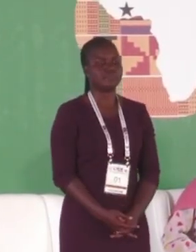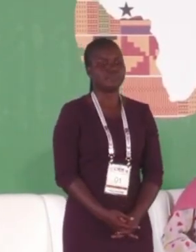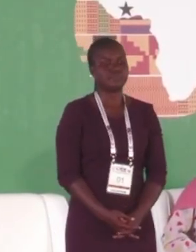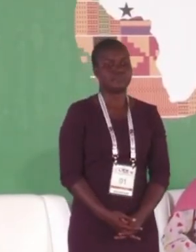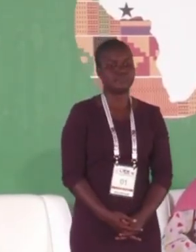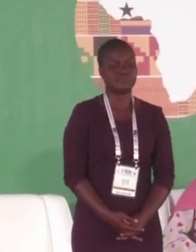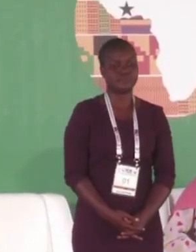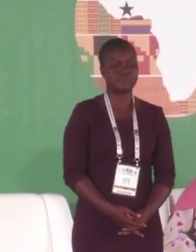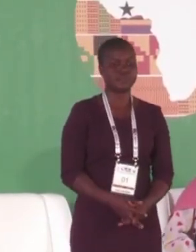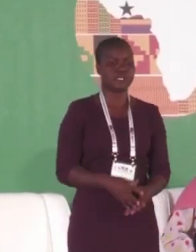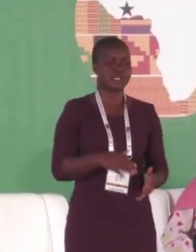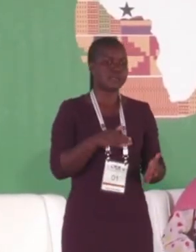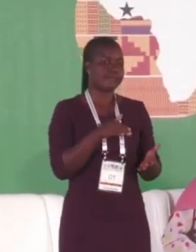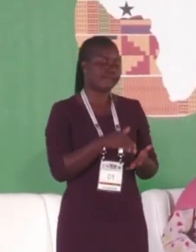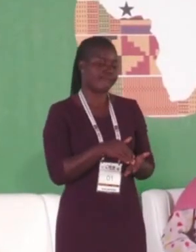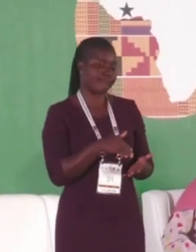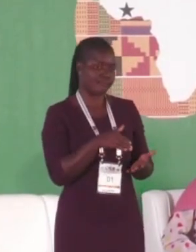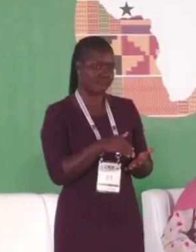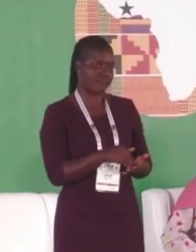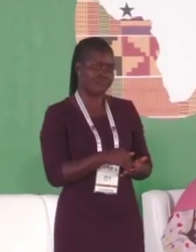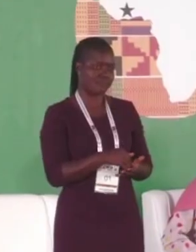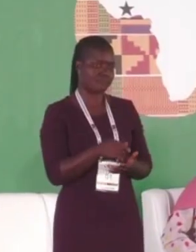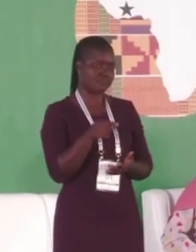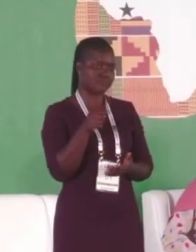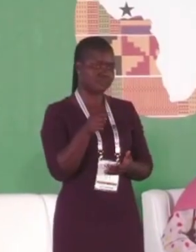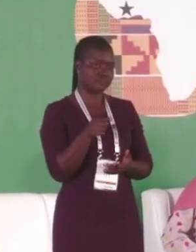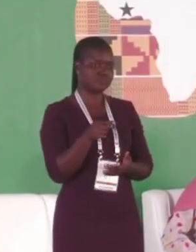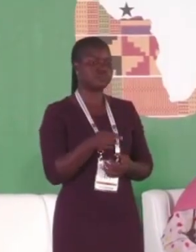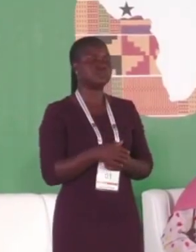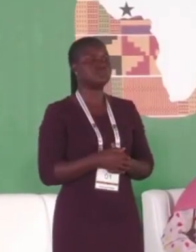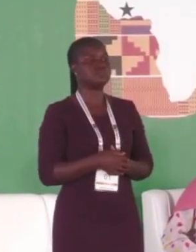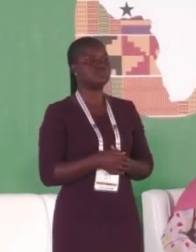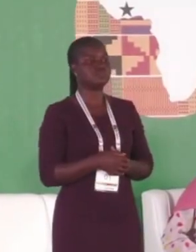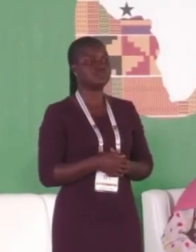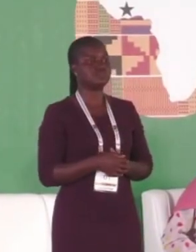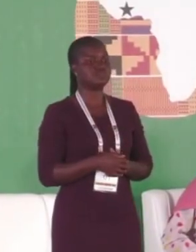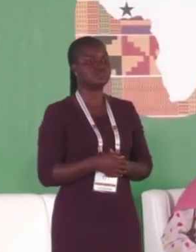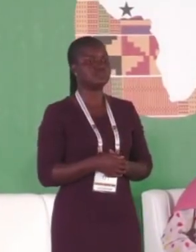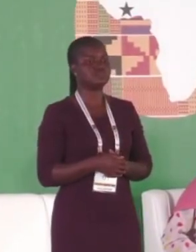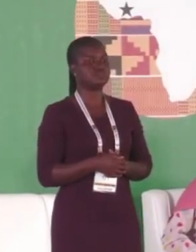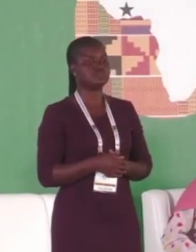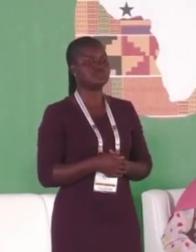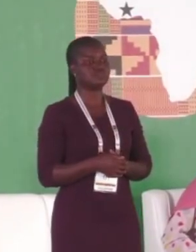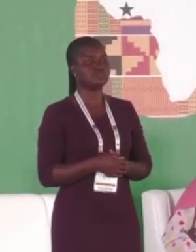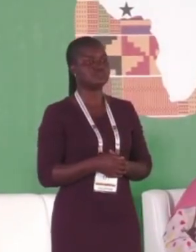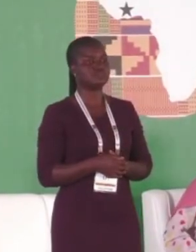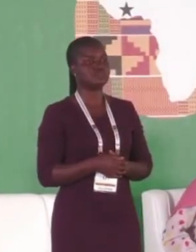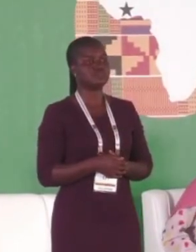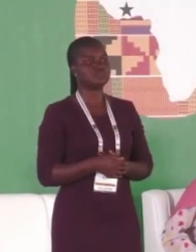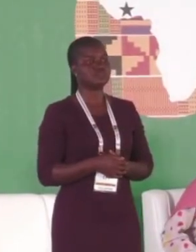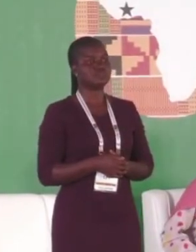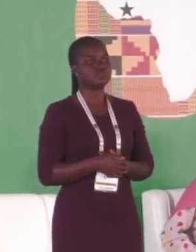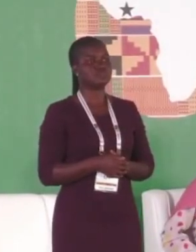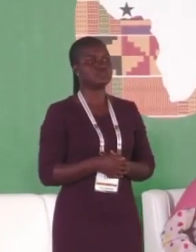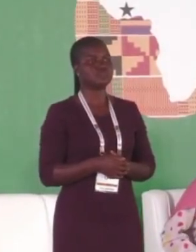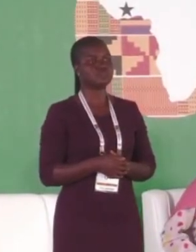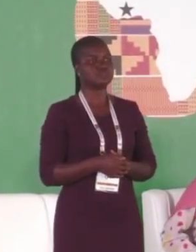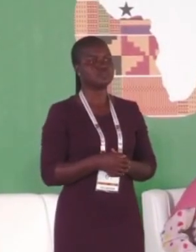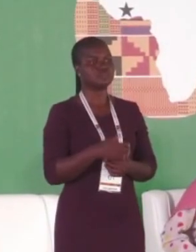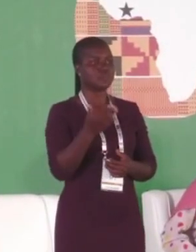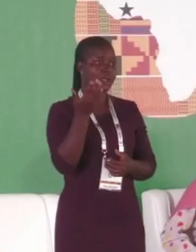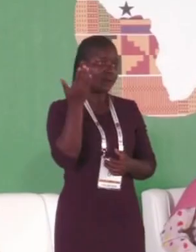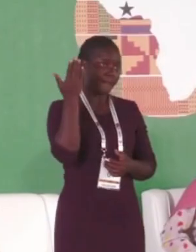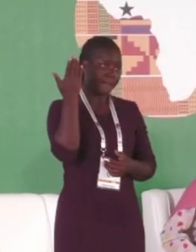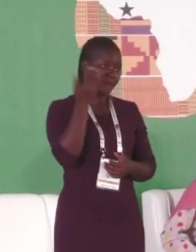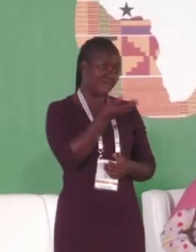Again, when you're from Ghana? Yeah. Let's go up. Oh, okay. And a few days ago,